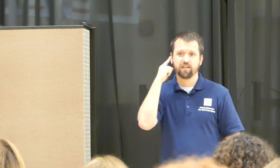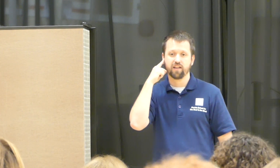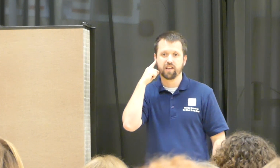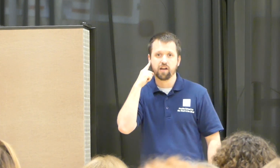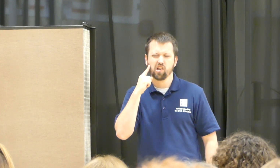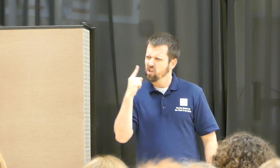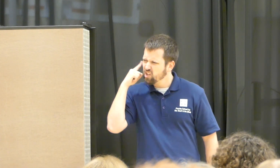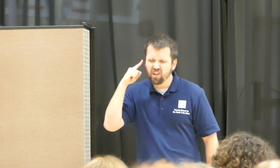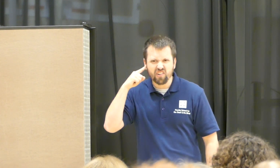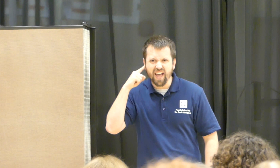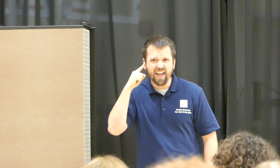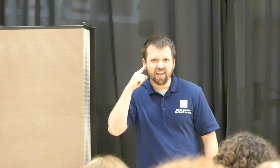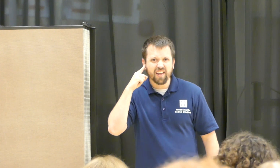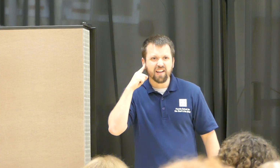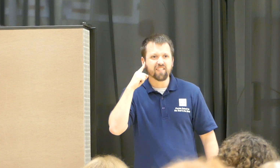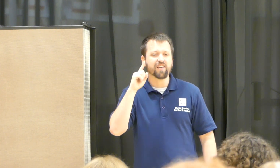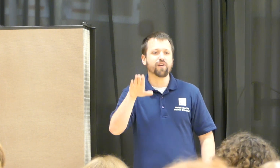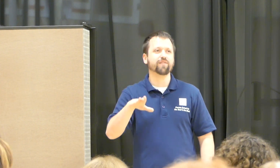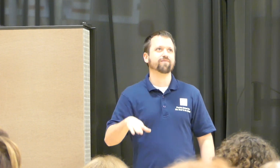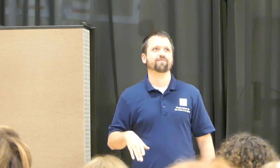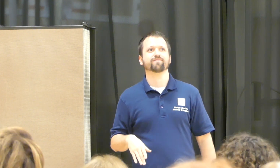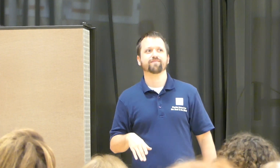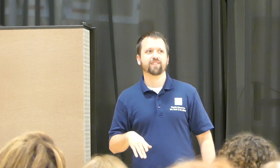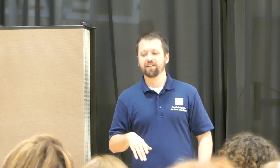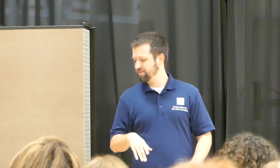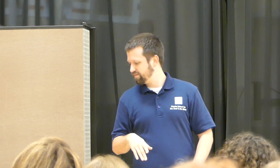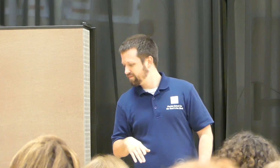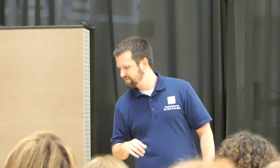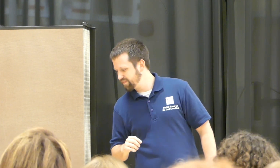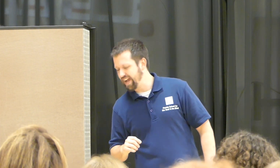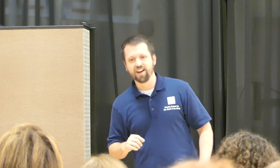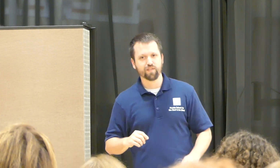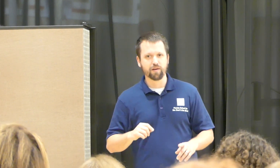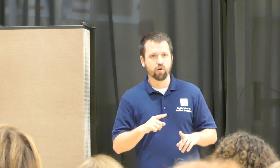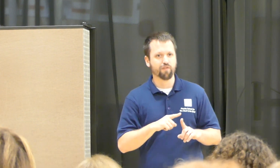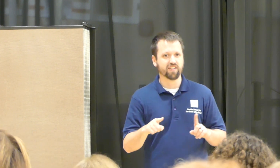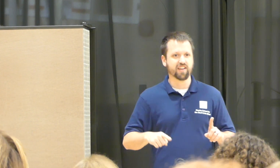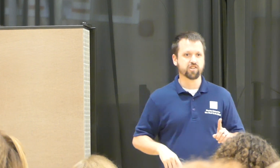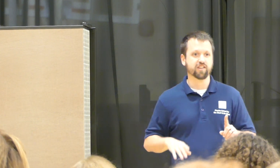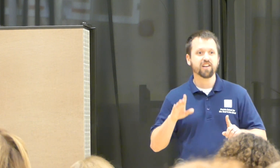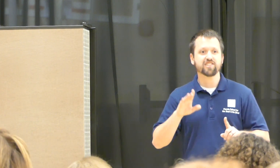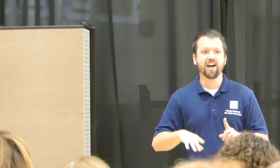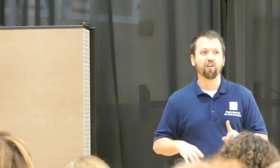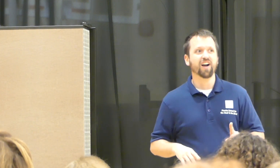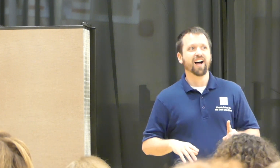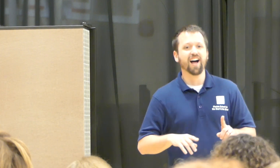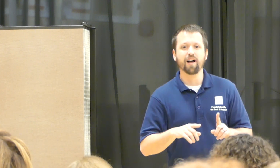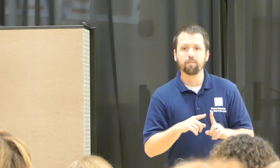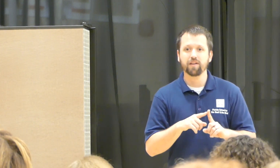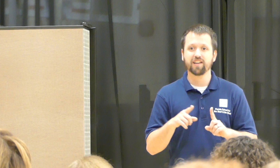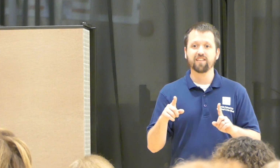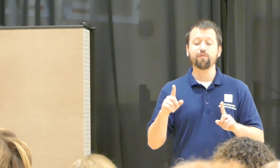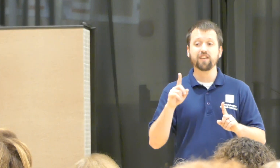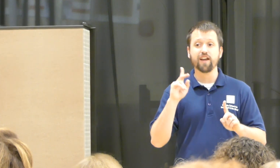They put someone. Hear that? Because even, yeah, I gotta kind of go off on a tangent. So, because even deaf